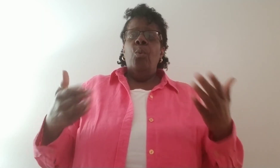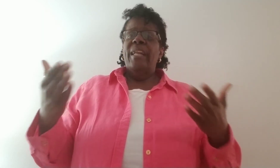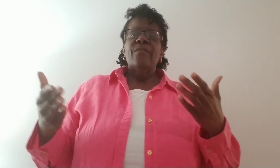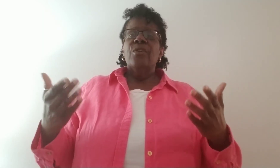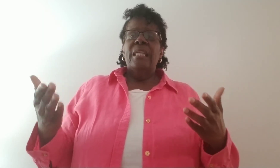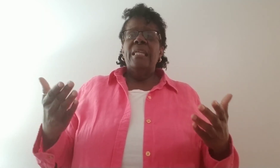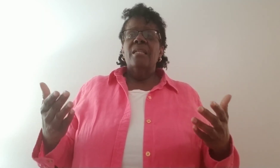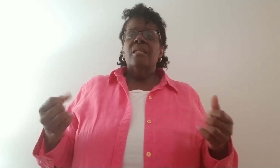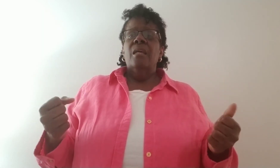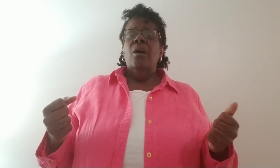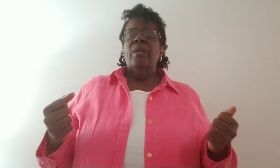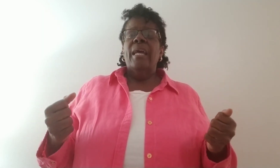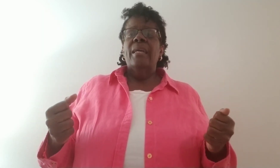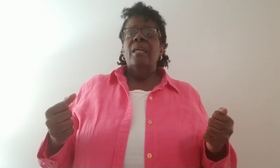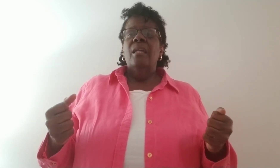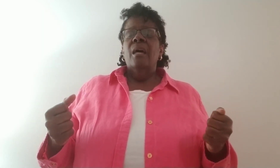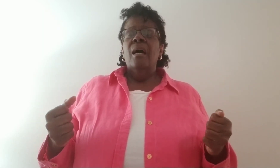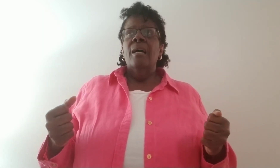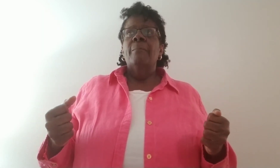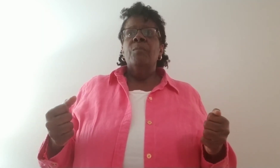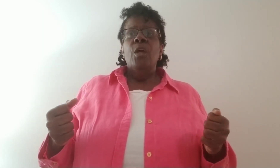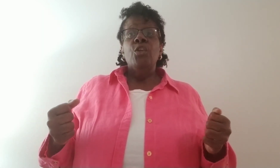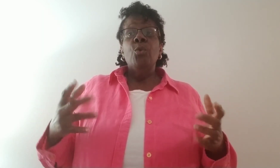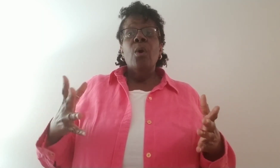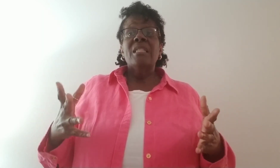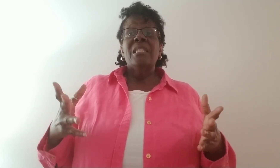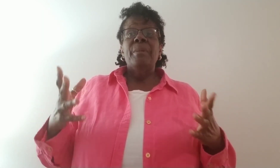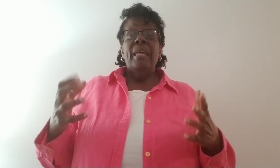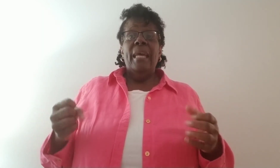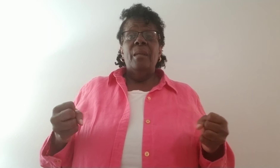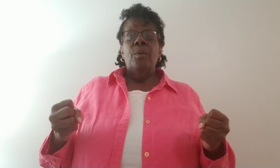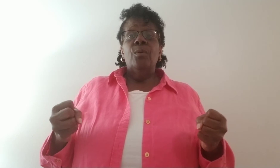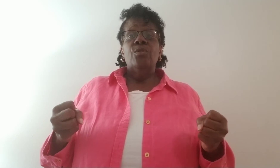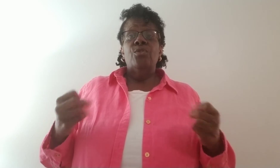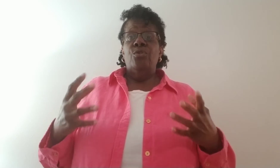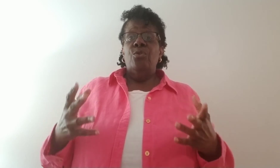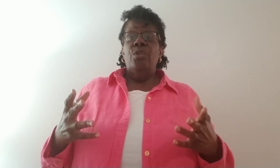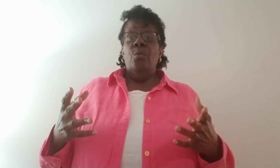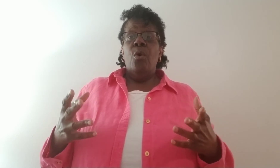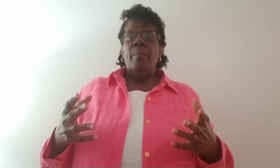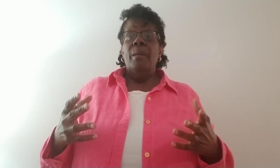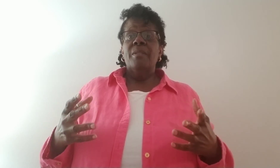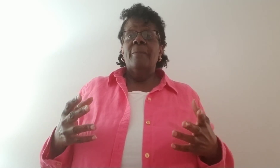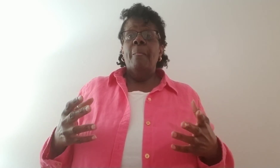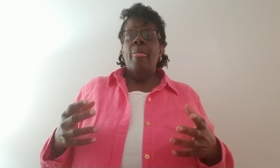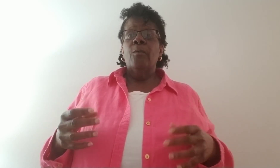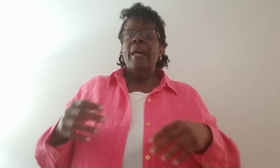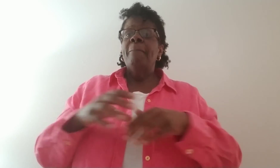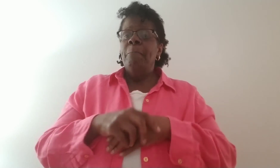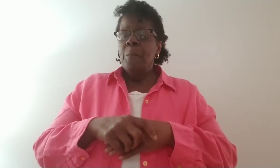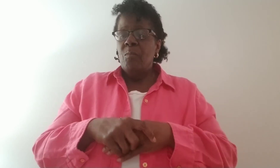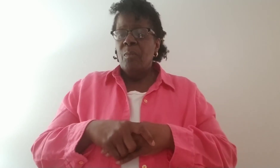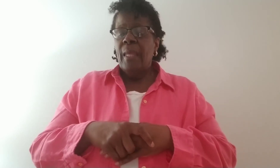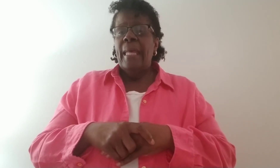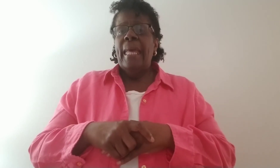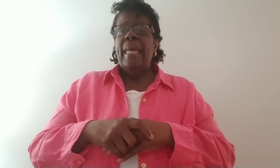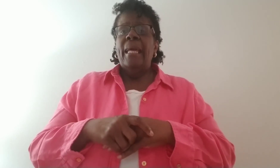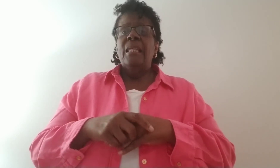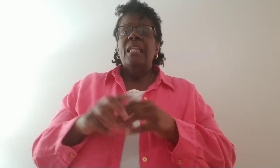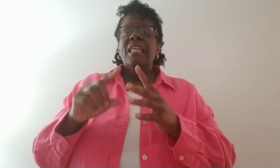whatever it is, okay, you want to be able to do your warm-ups, okay? And let's